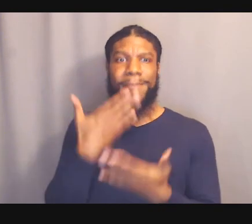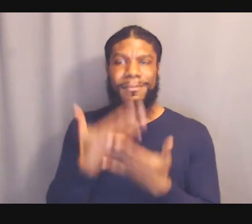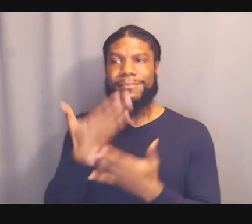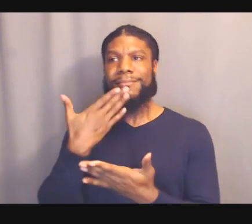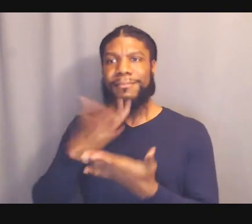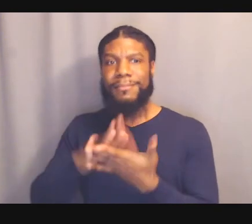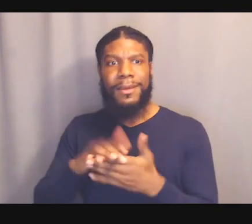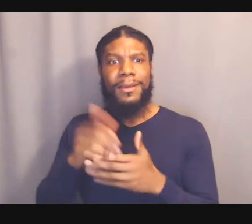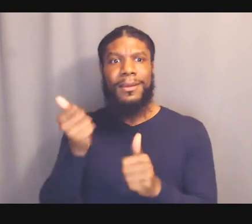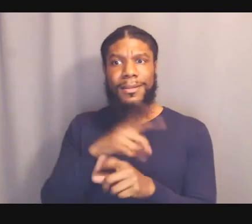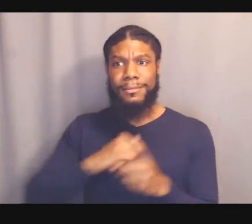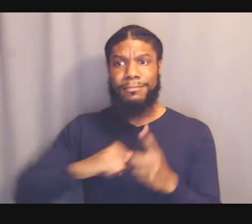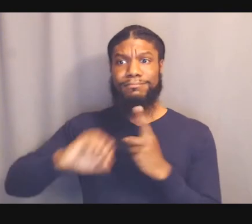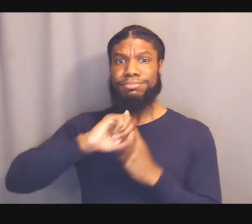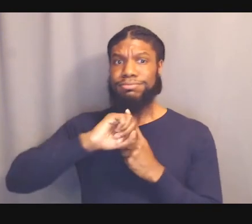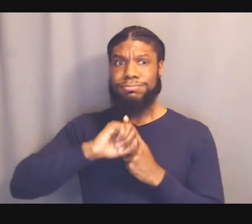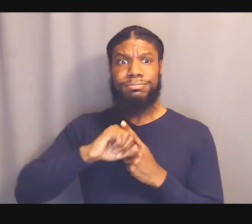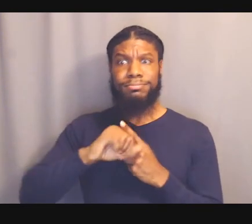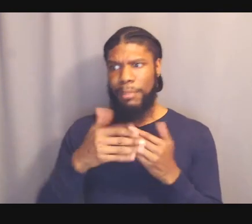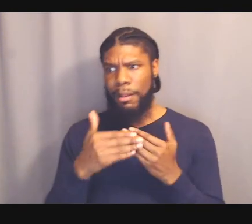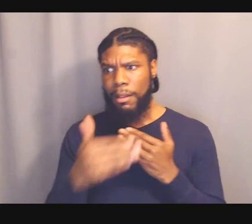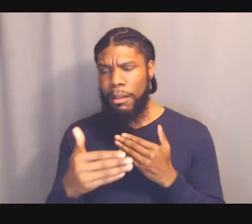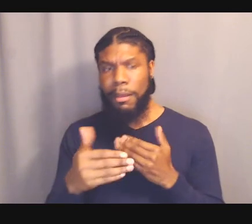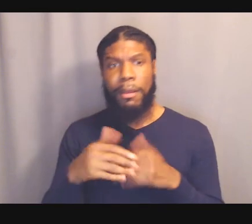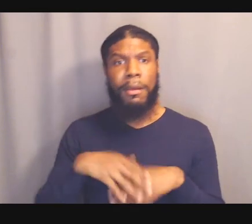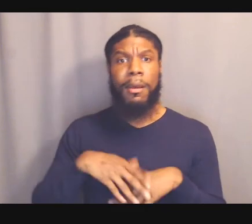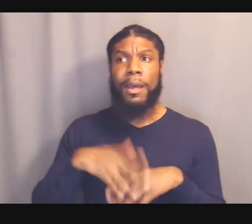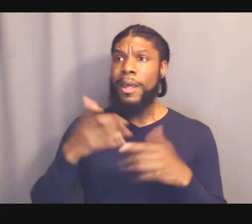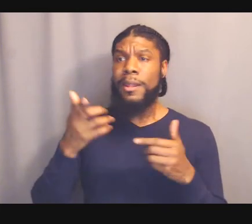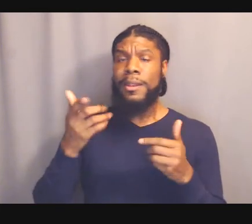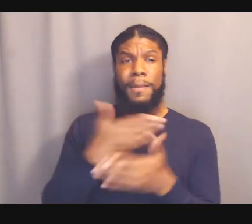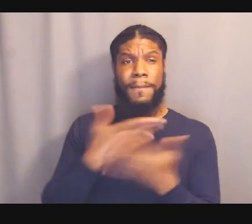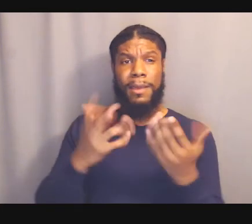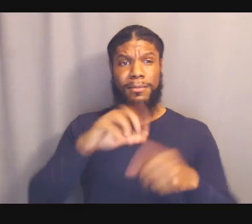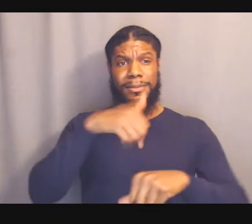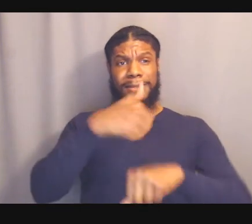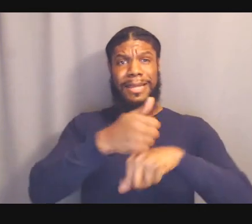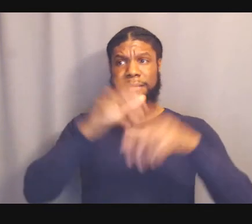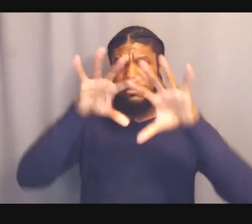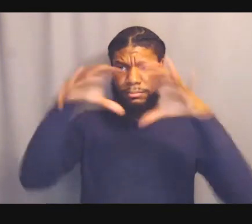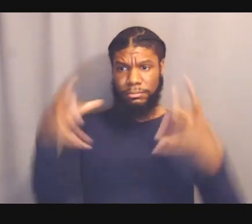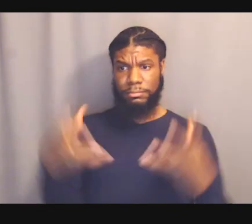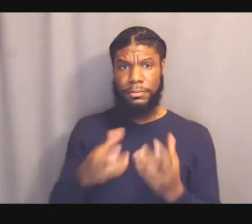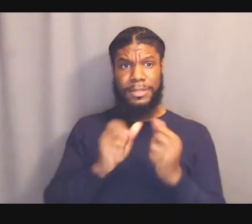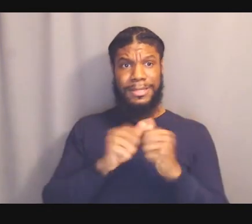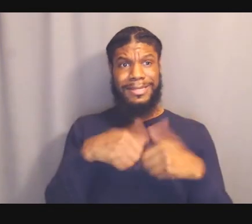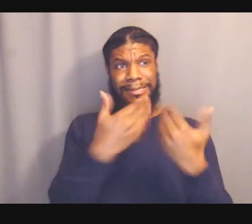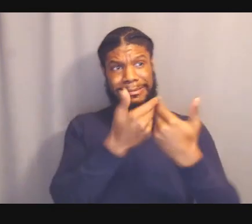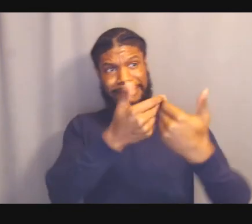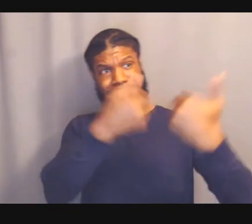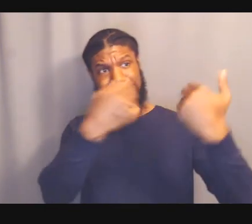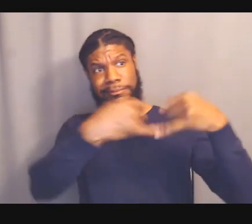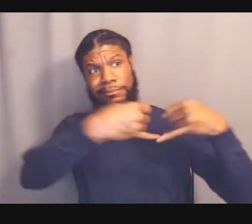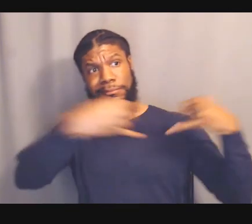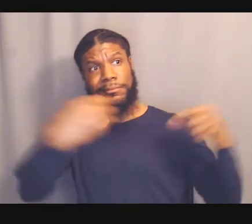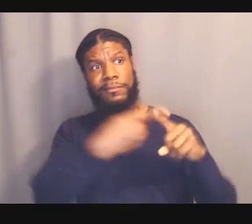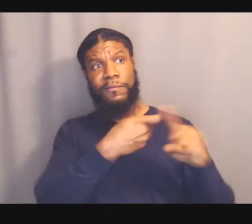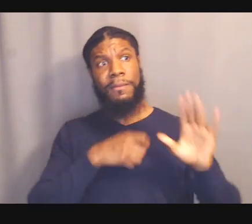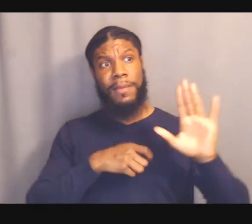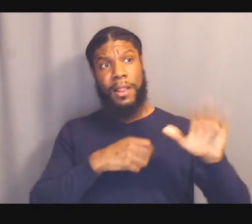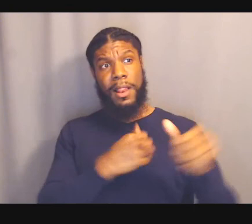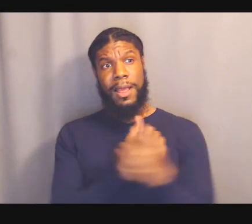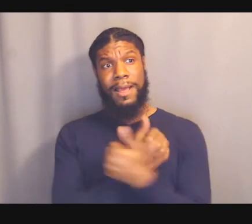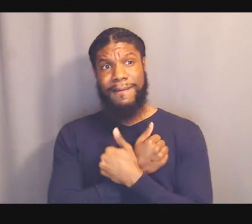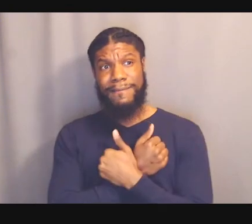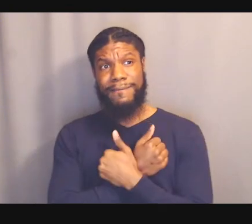nor height, nor depth, nor any other created thing shall be able to separate us from the love of God, which is